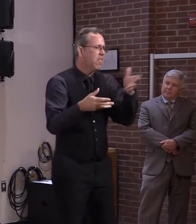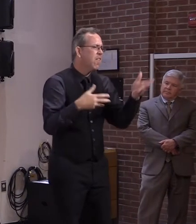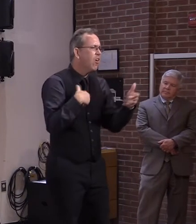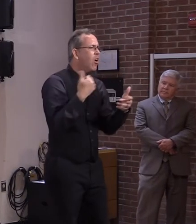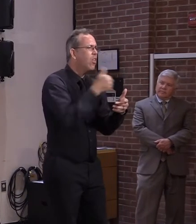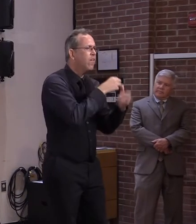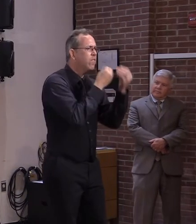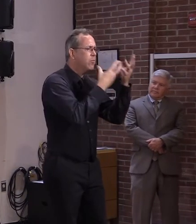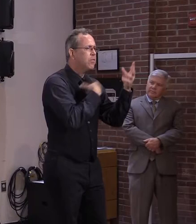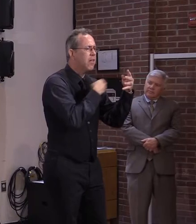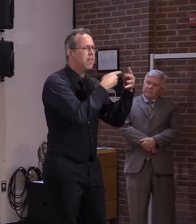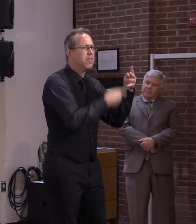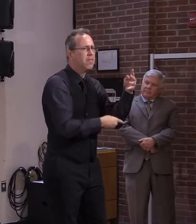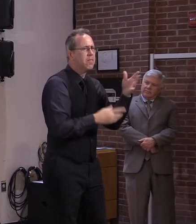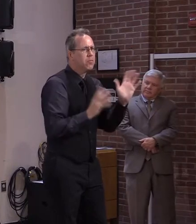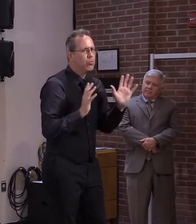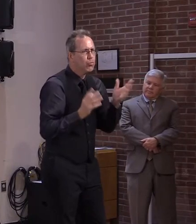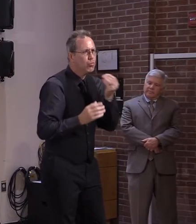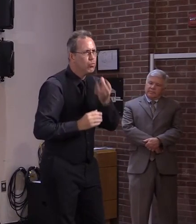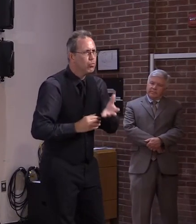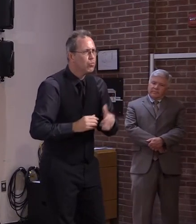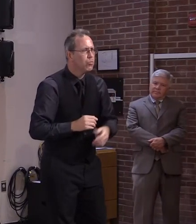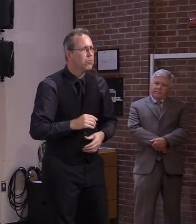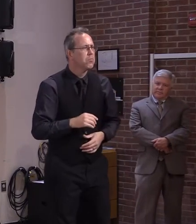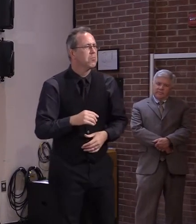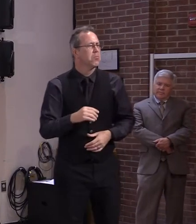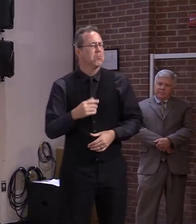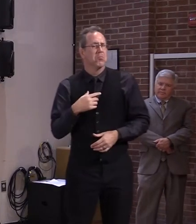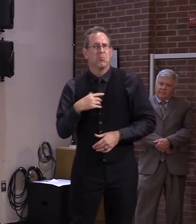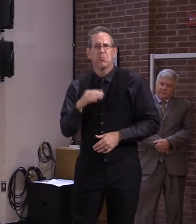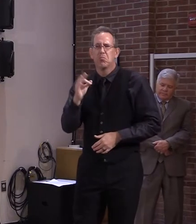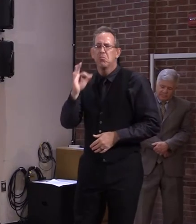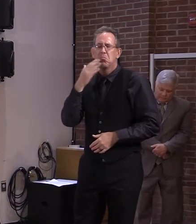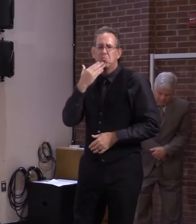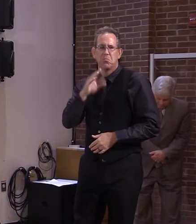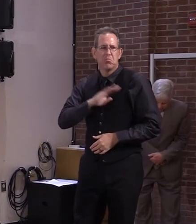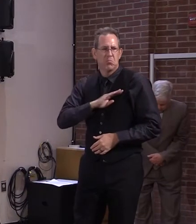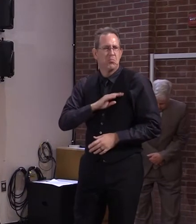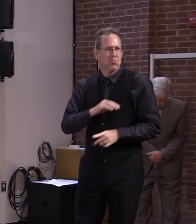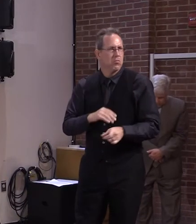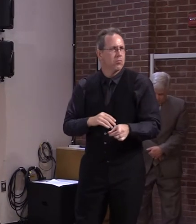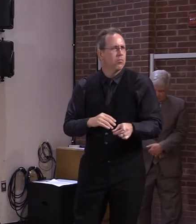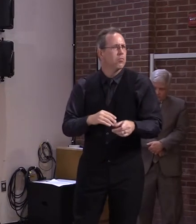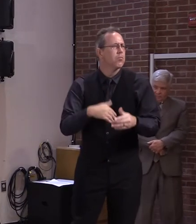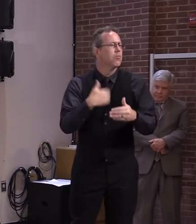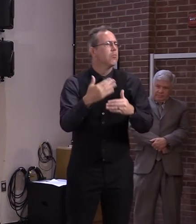All right, thanks a lot. Have a good day. Thank you. Andrew, Caledonian Record.